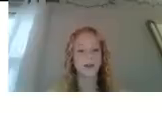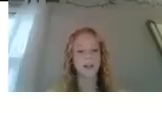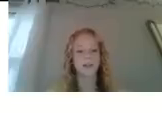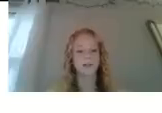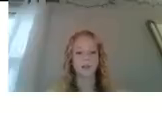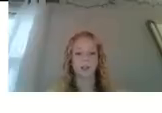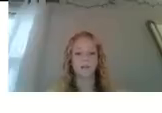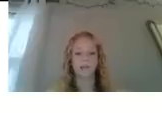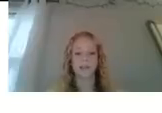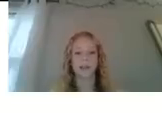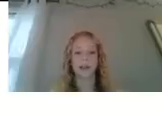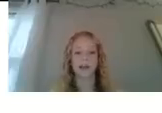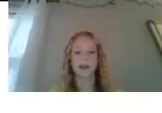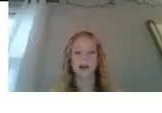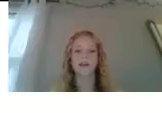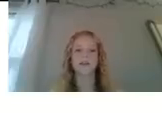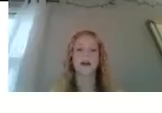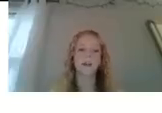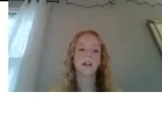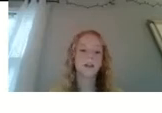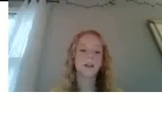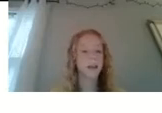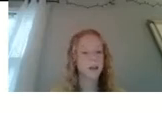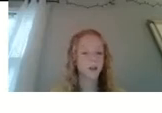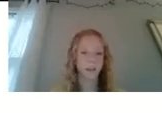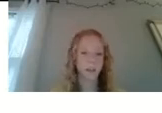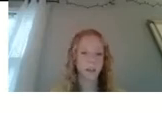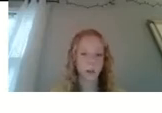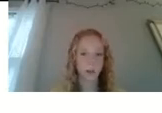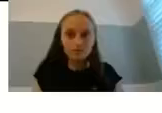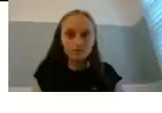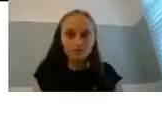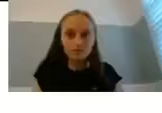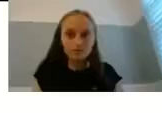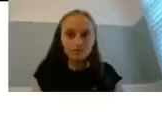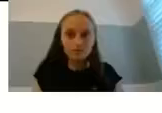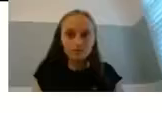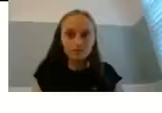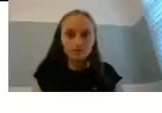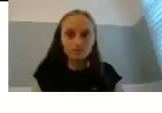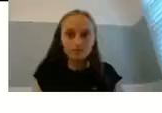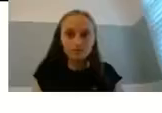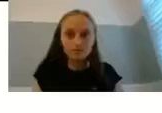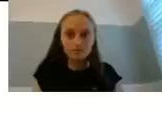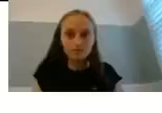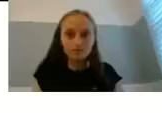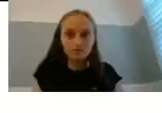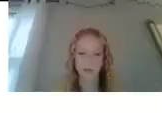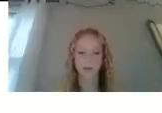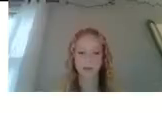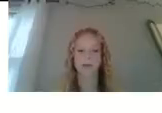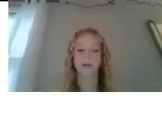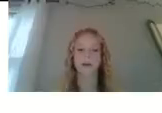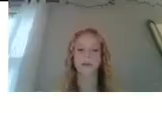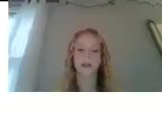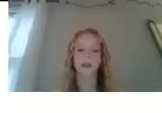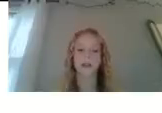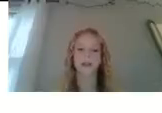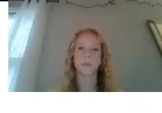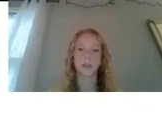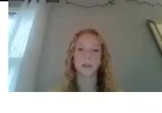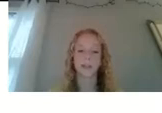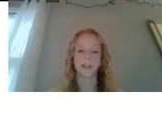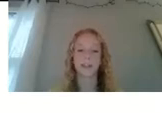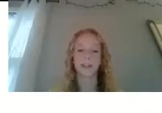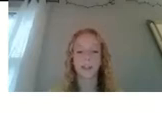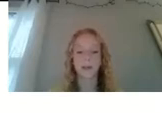unique about the deaf culture is that like is that unlike many other cultures in the world it's based not on geographic proximity but rather on shared